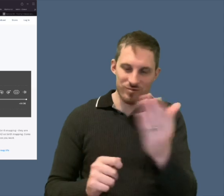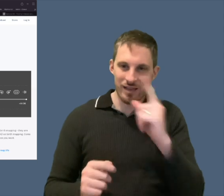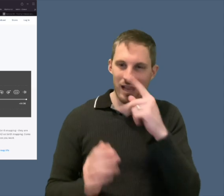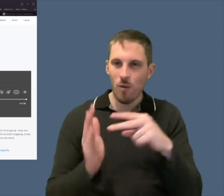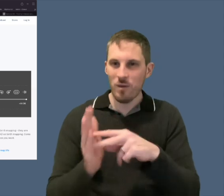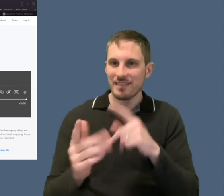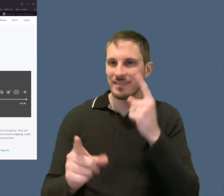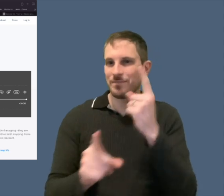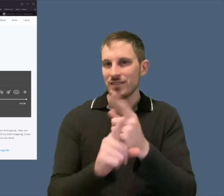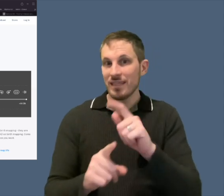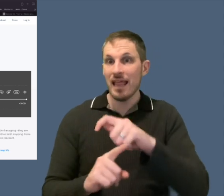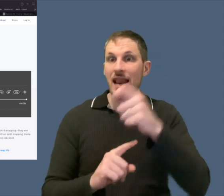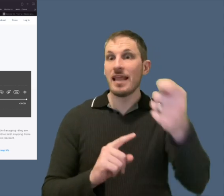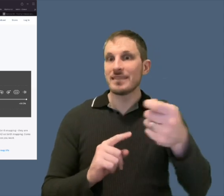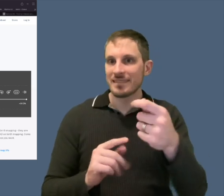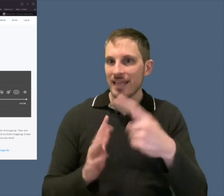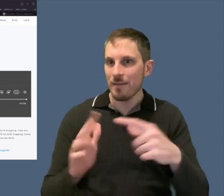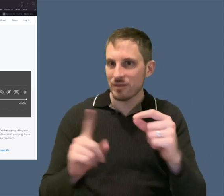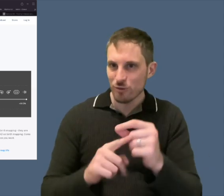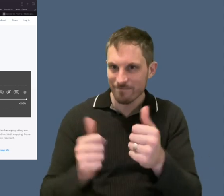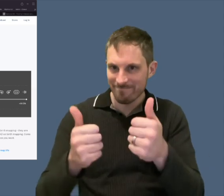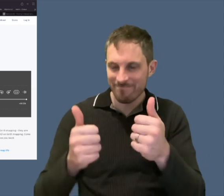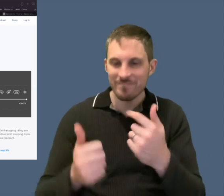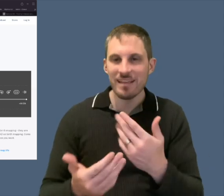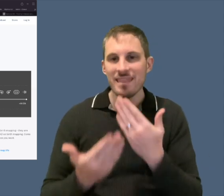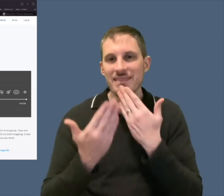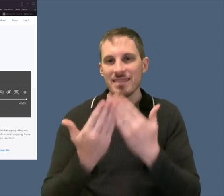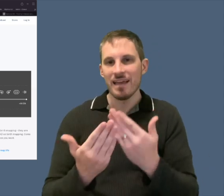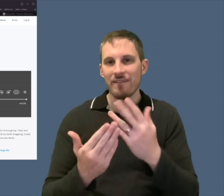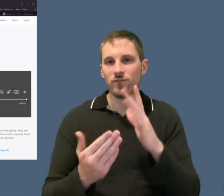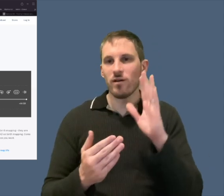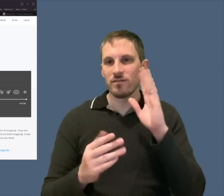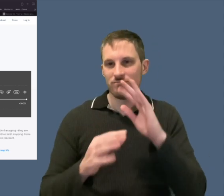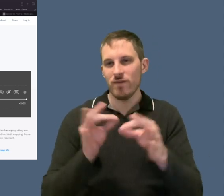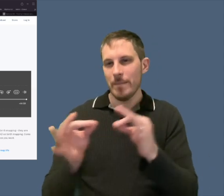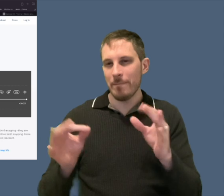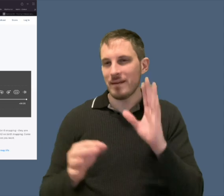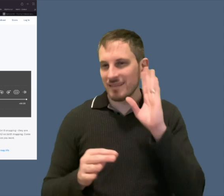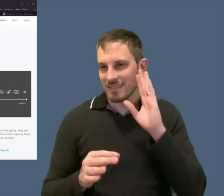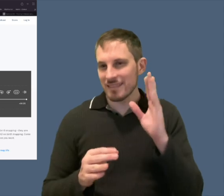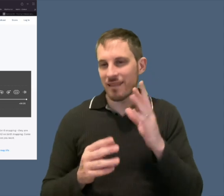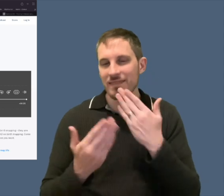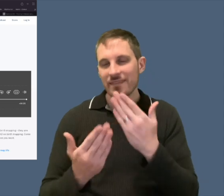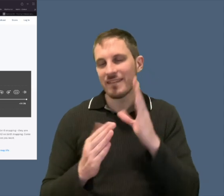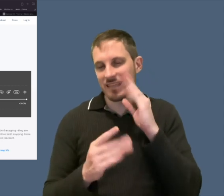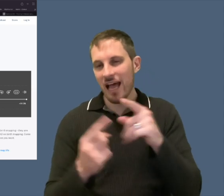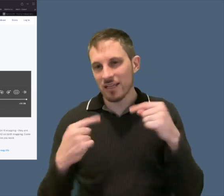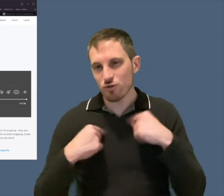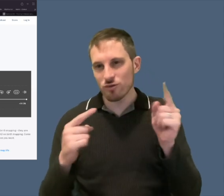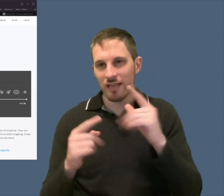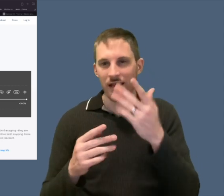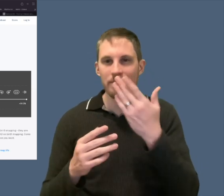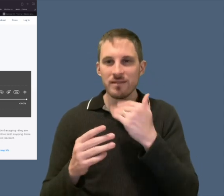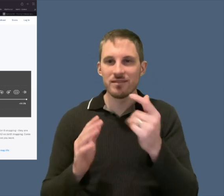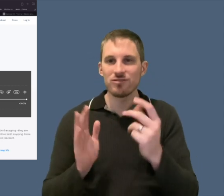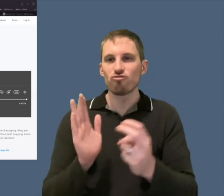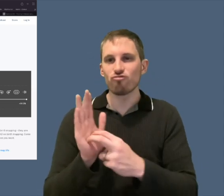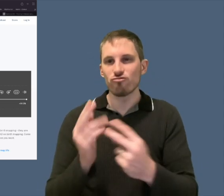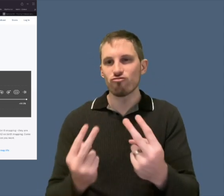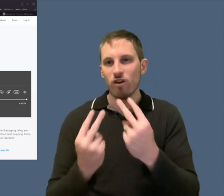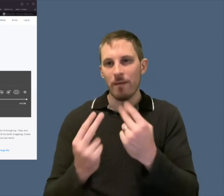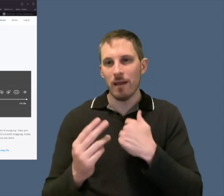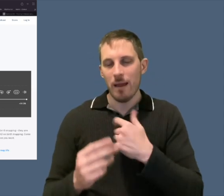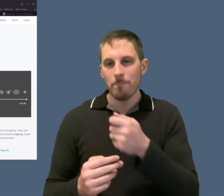to you in the next episode. Thanks for listening with us today. Don't forget to subscribe to our podcast on your